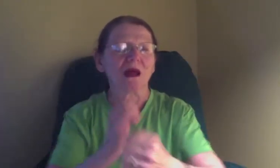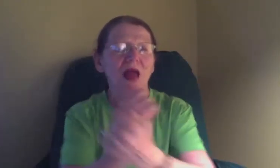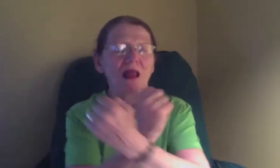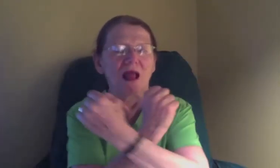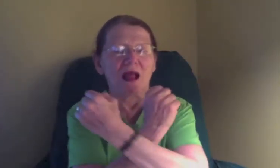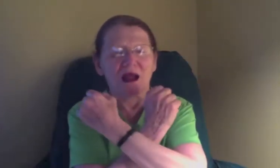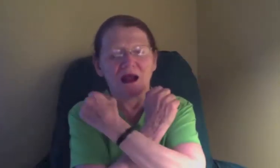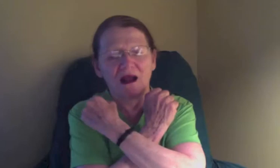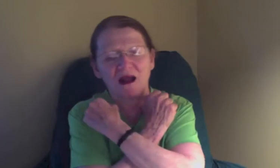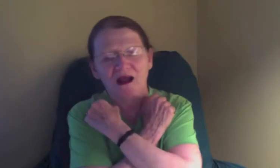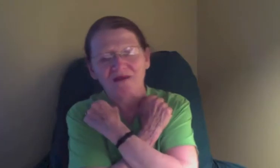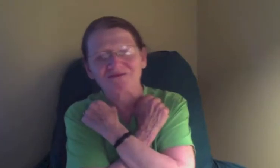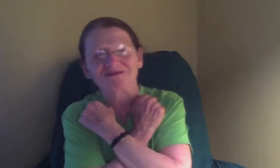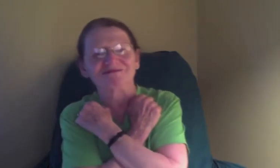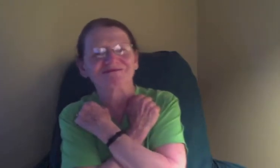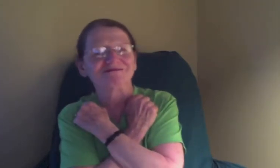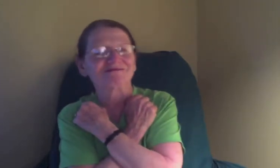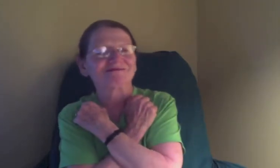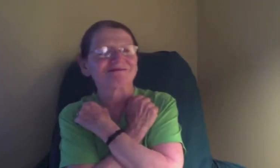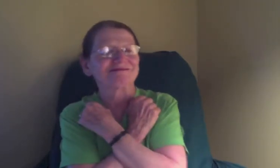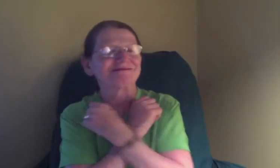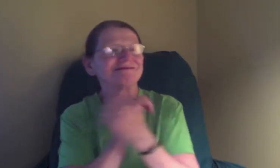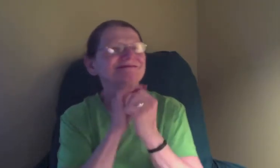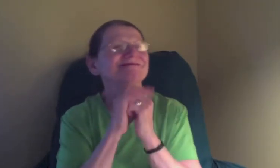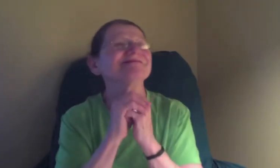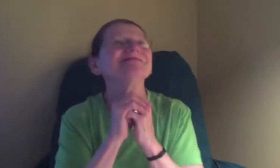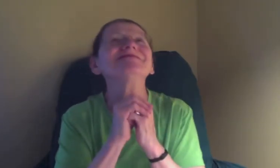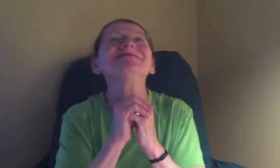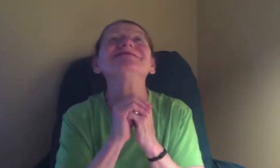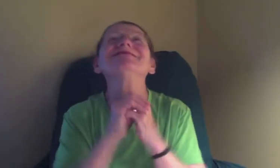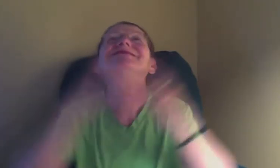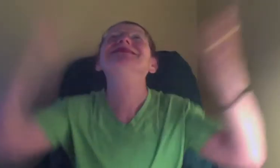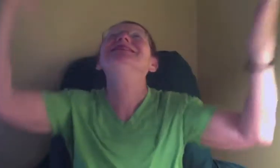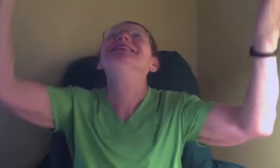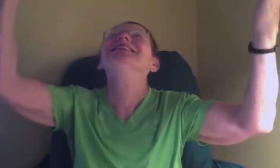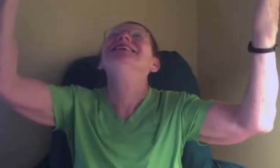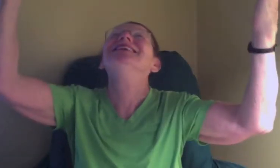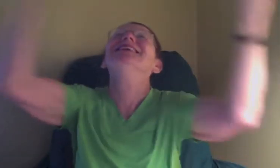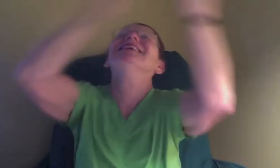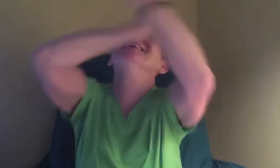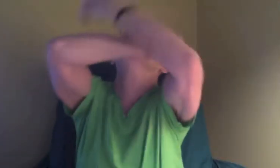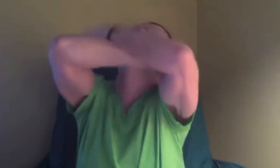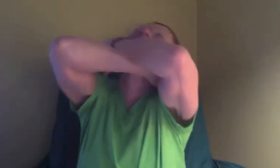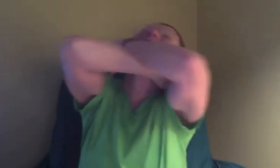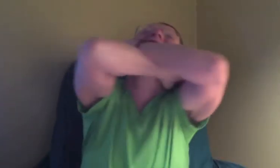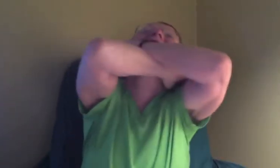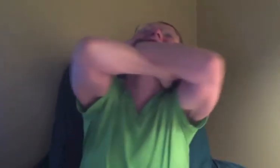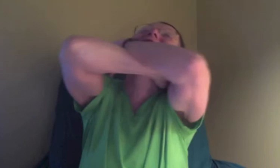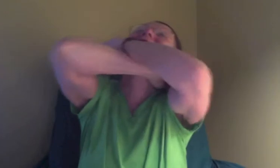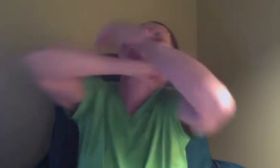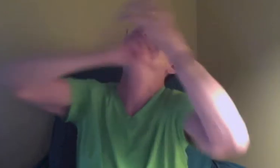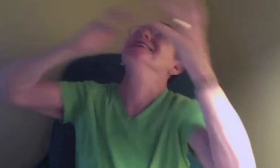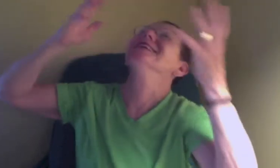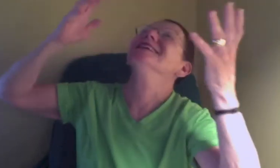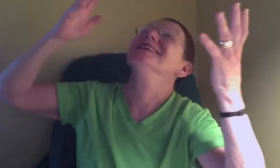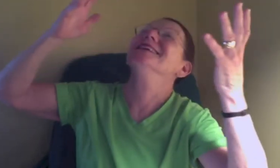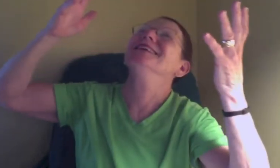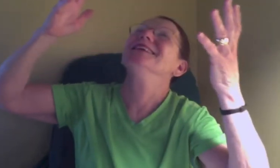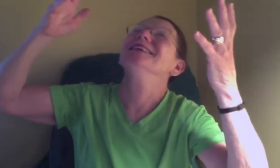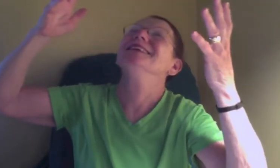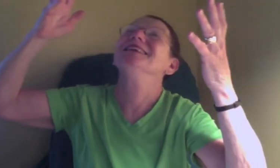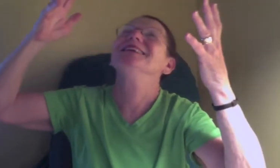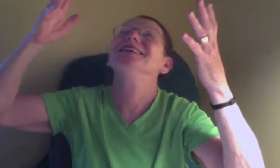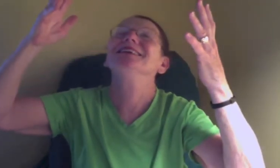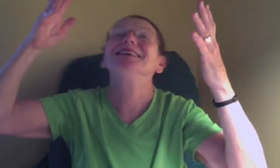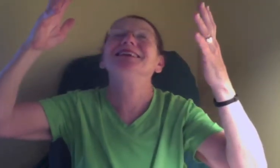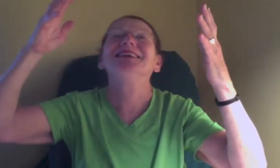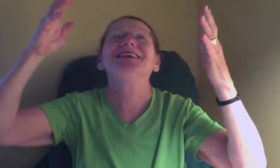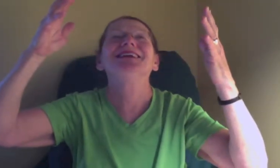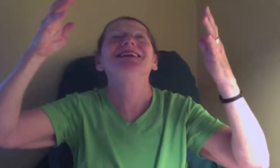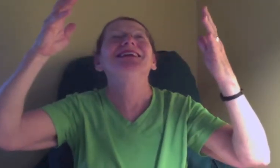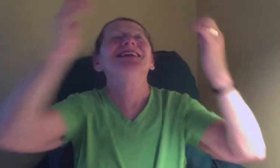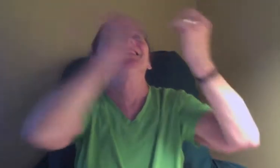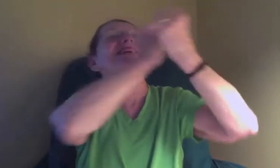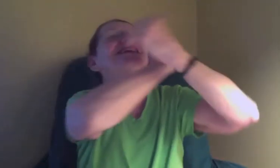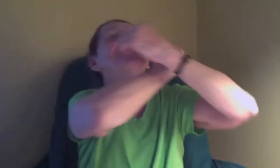if